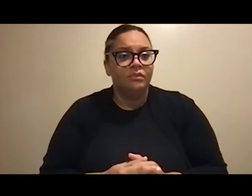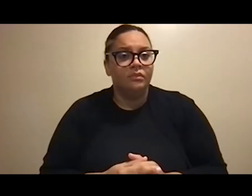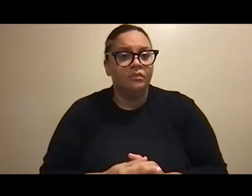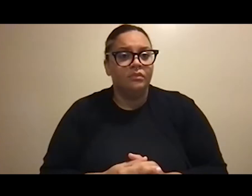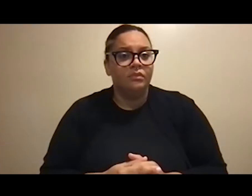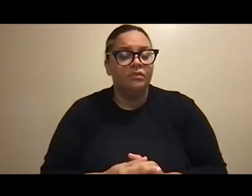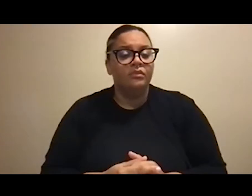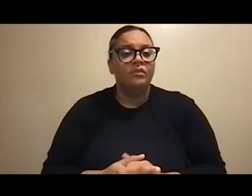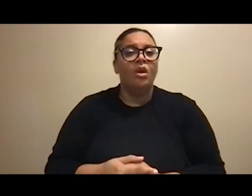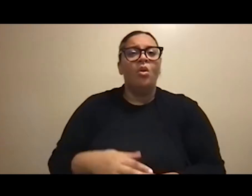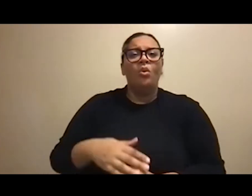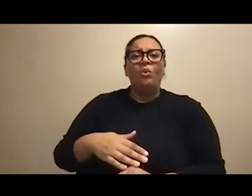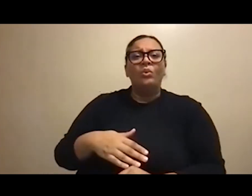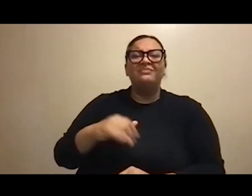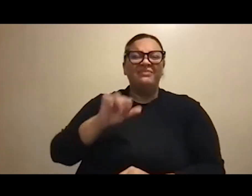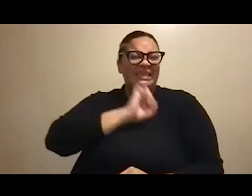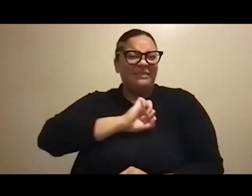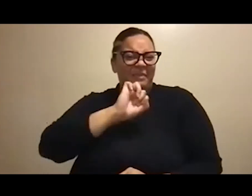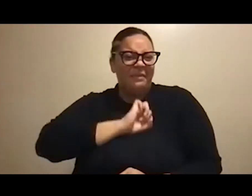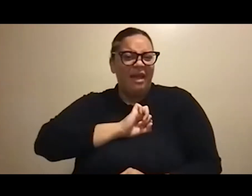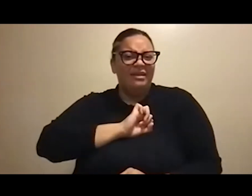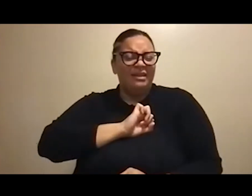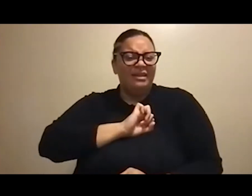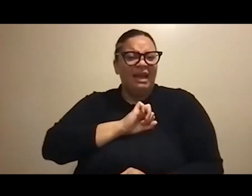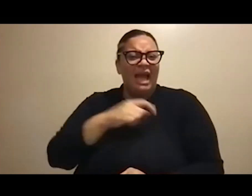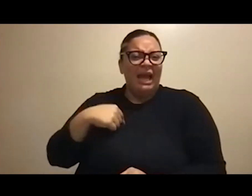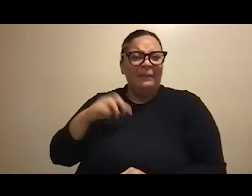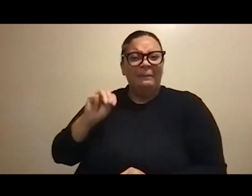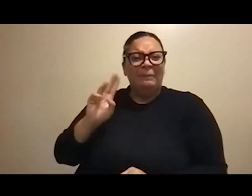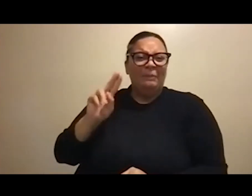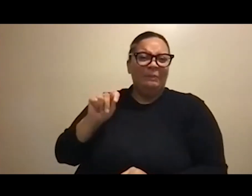My bad, Jim. There you go. Okay.